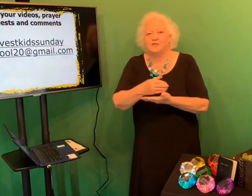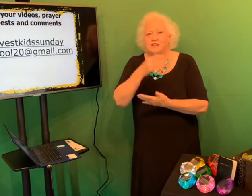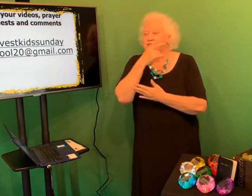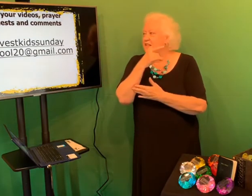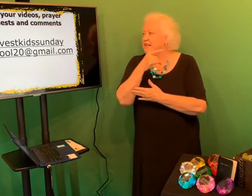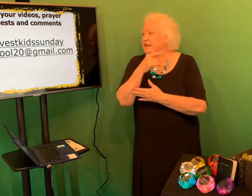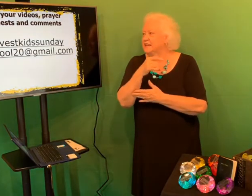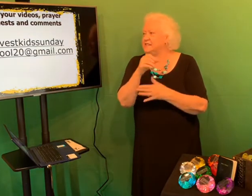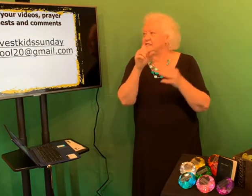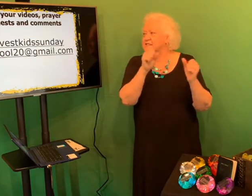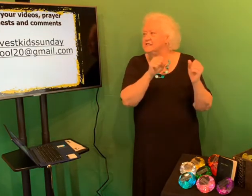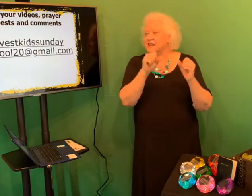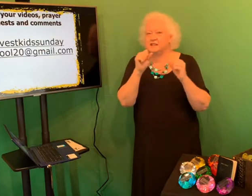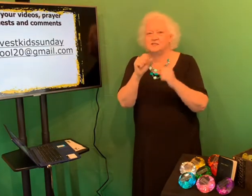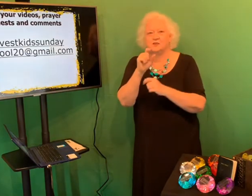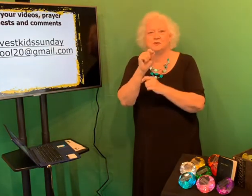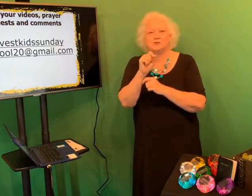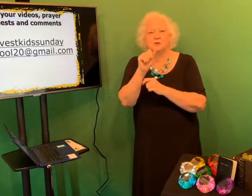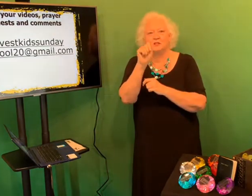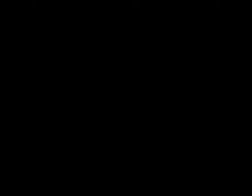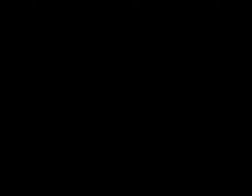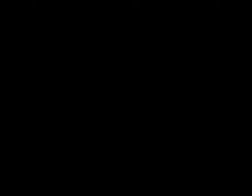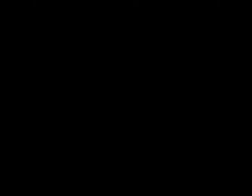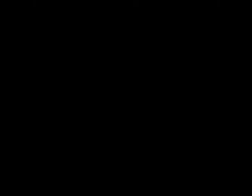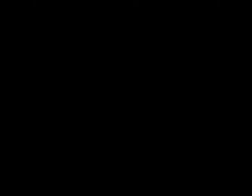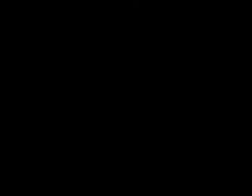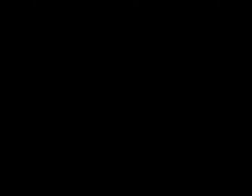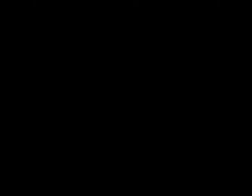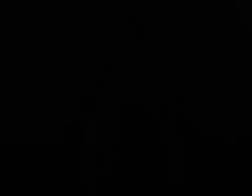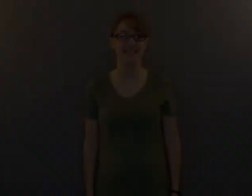Harvest Kids Sunday School 20.